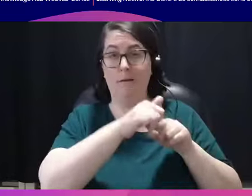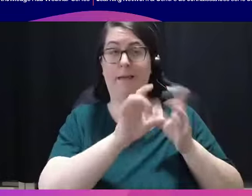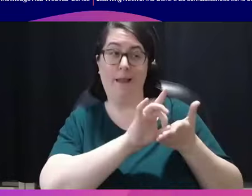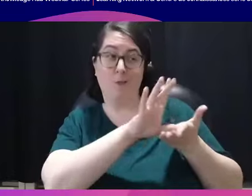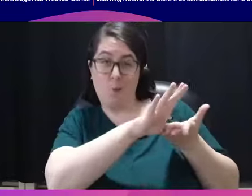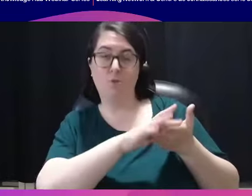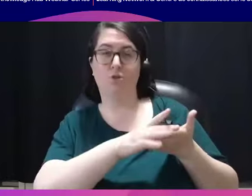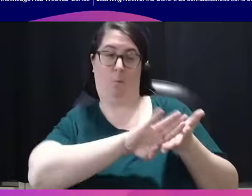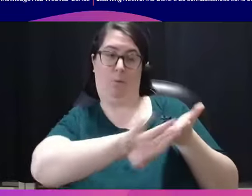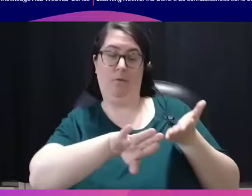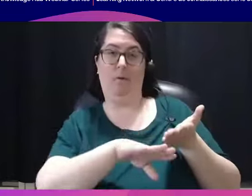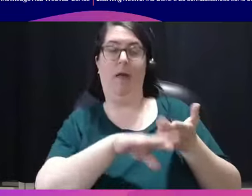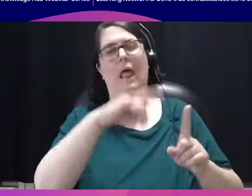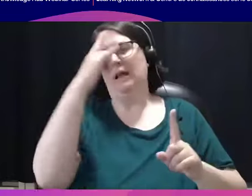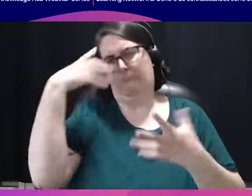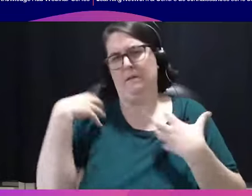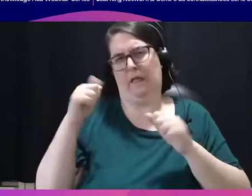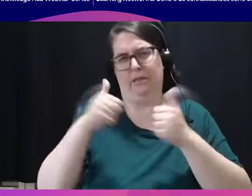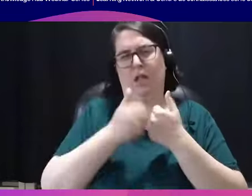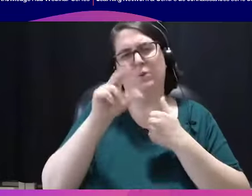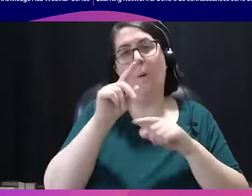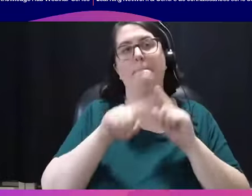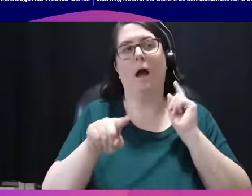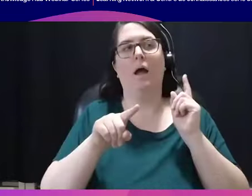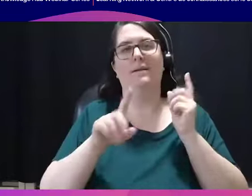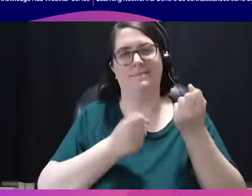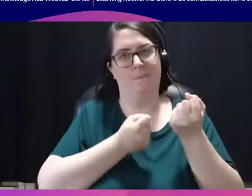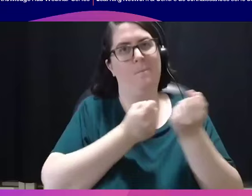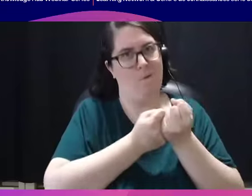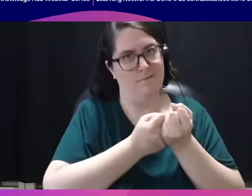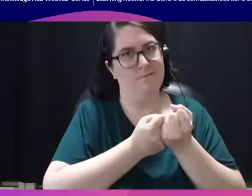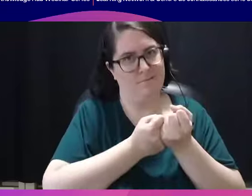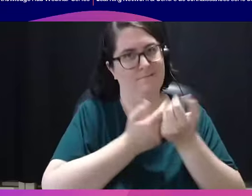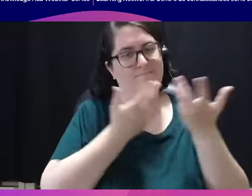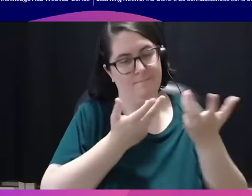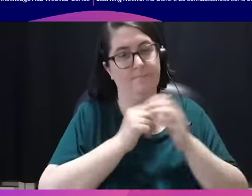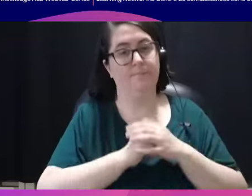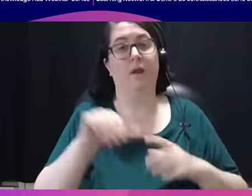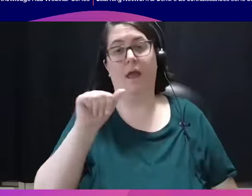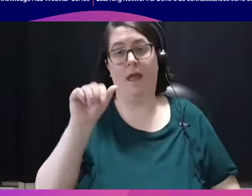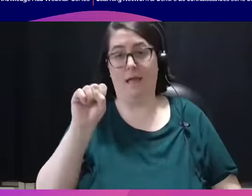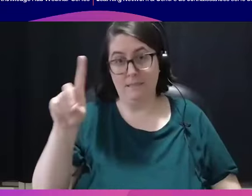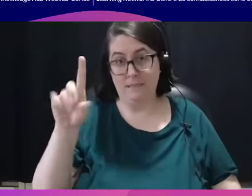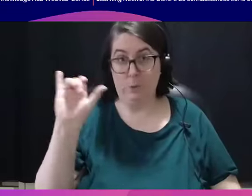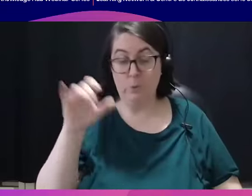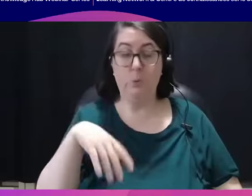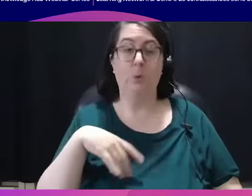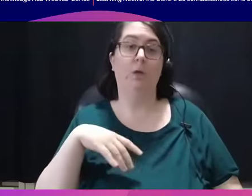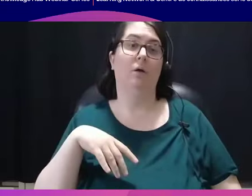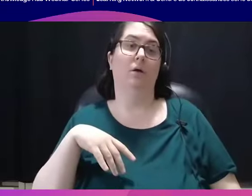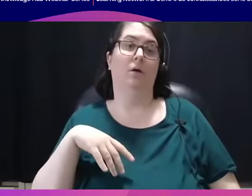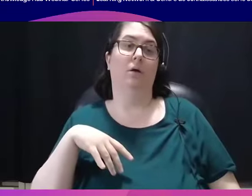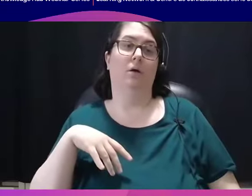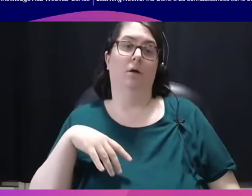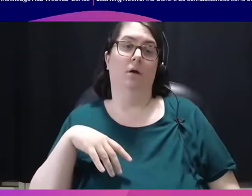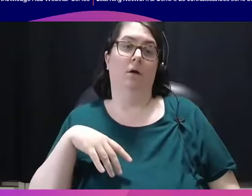itself is not a mental health challenge, but of course amplifies them, ASD as well. But as